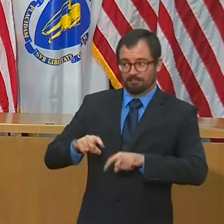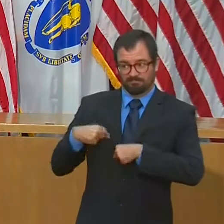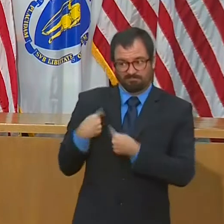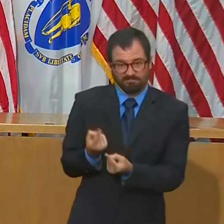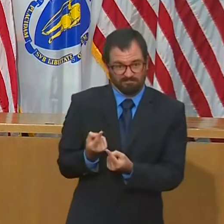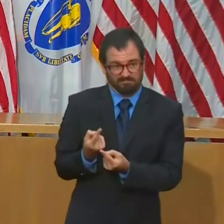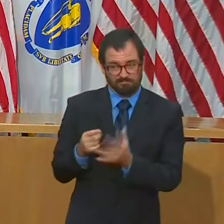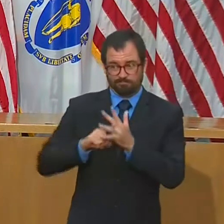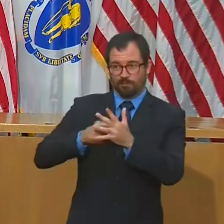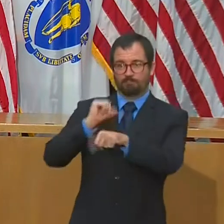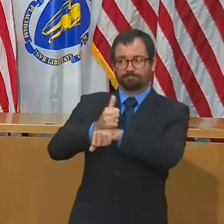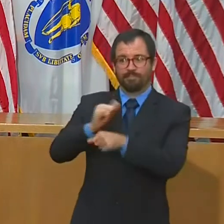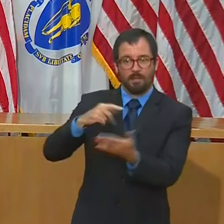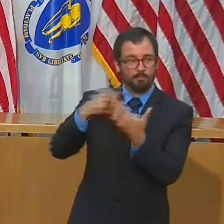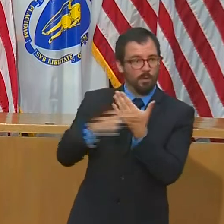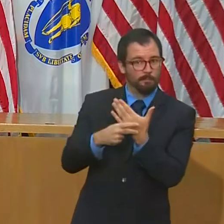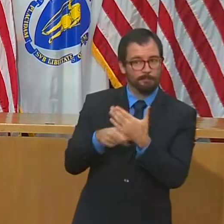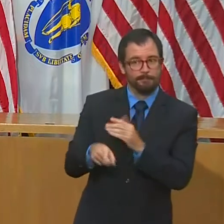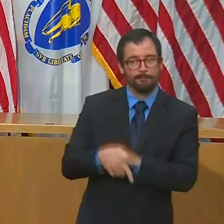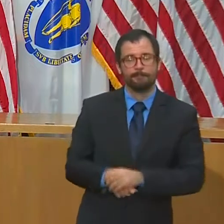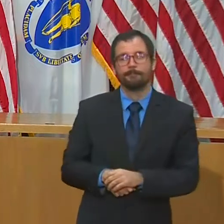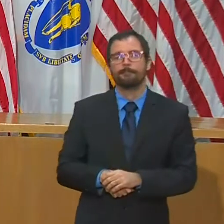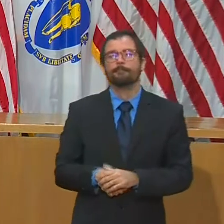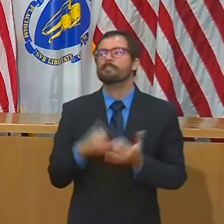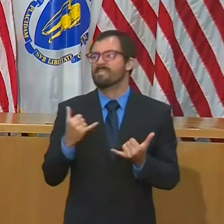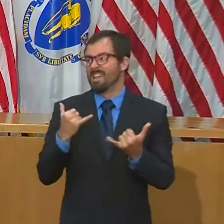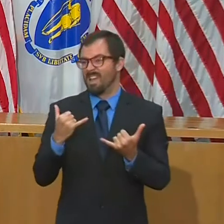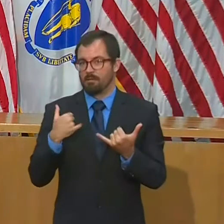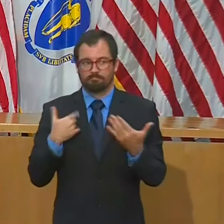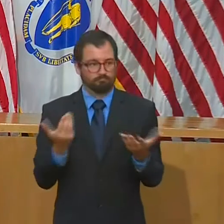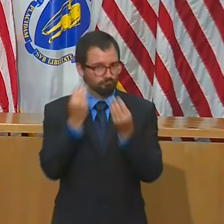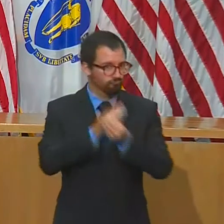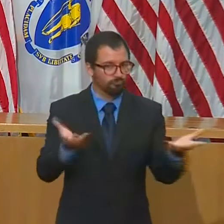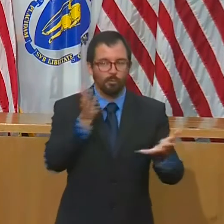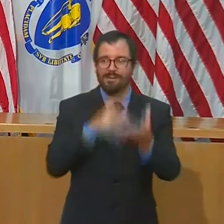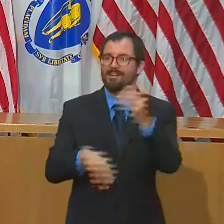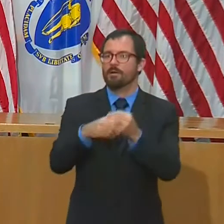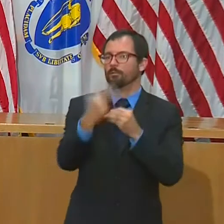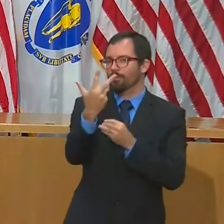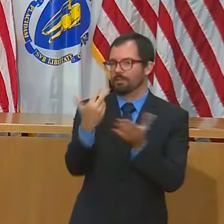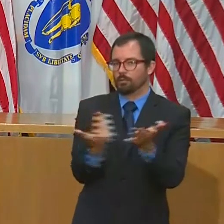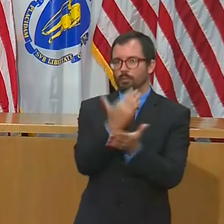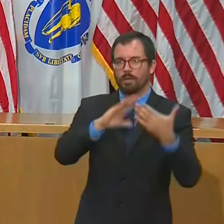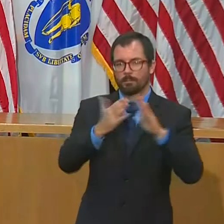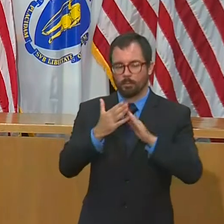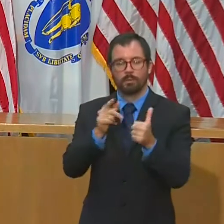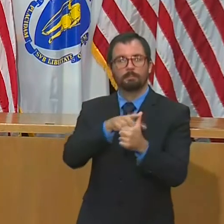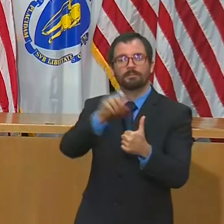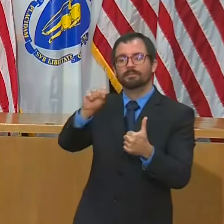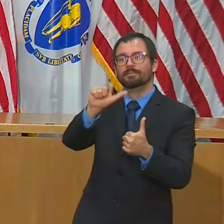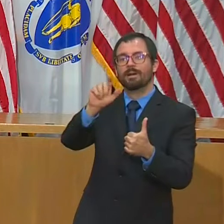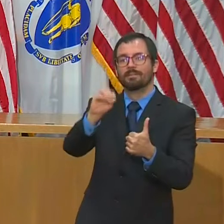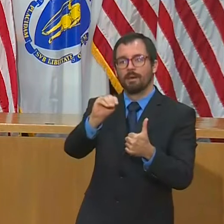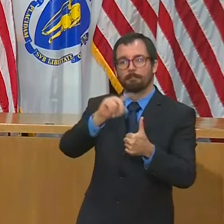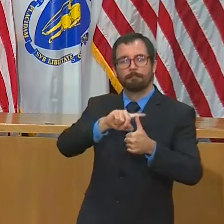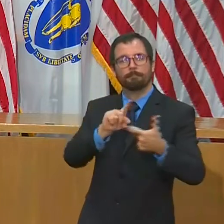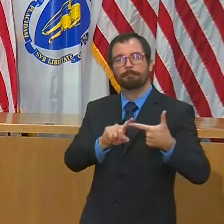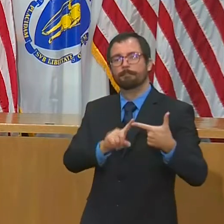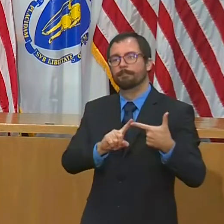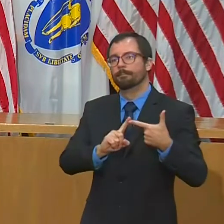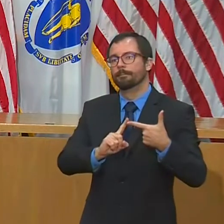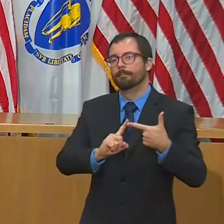new communities, Salem, Holyoke, and Saugus, which will bring the total to 20 communities across Massachusetts that